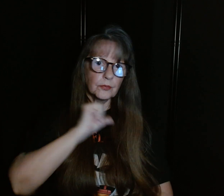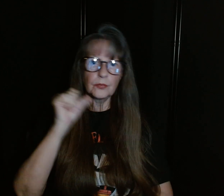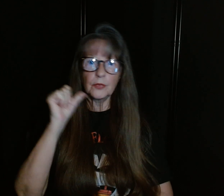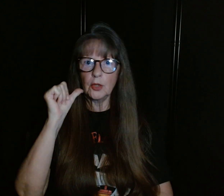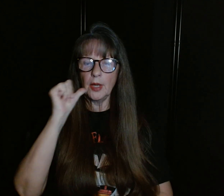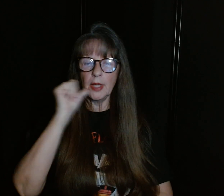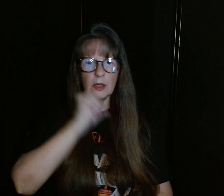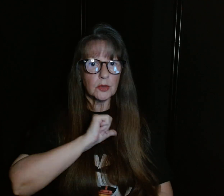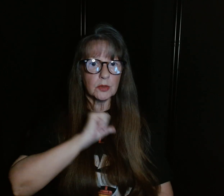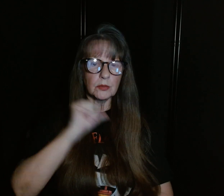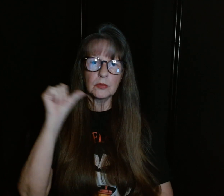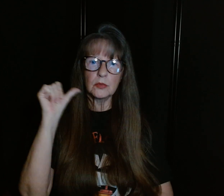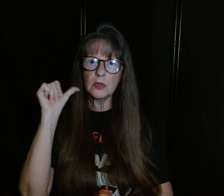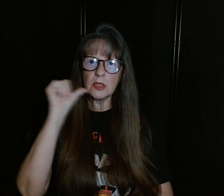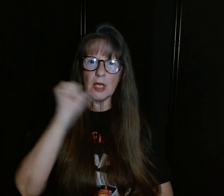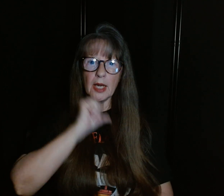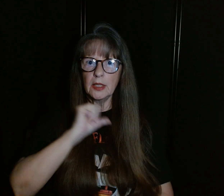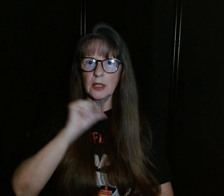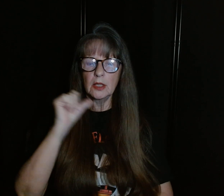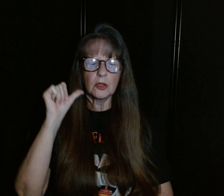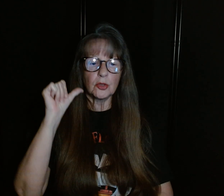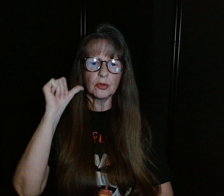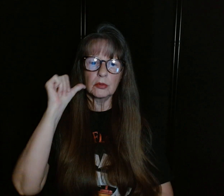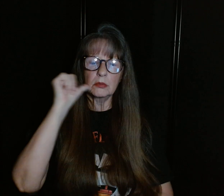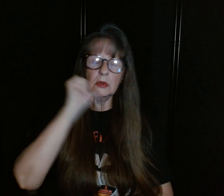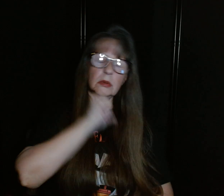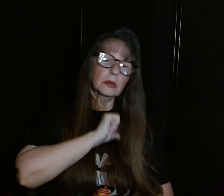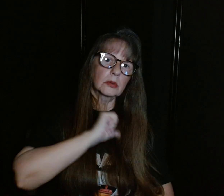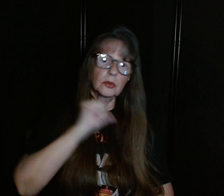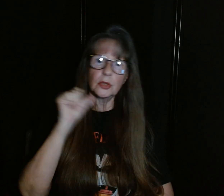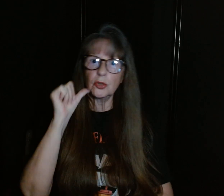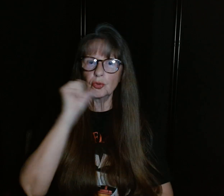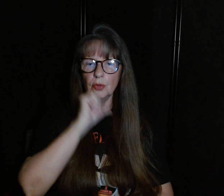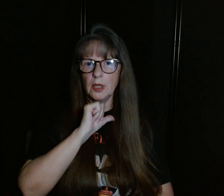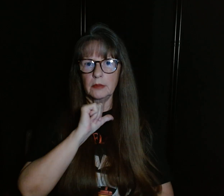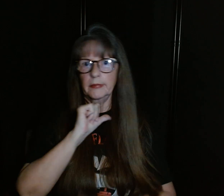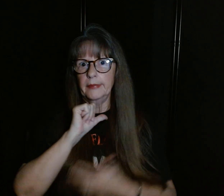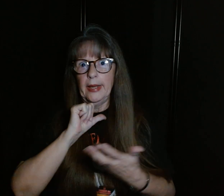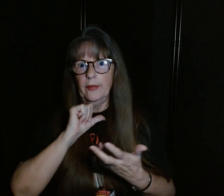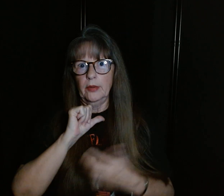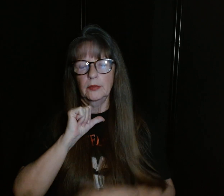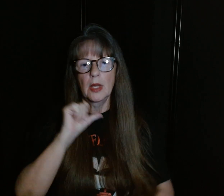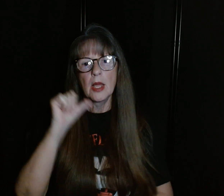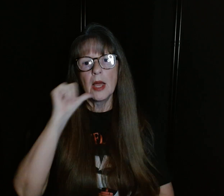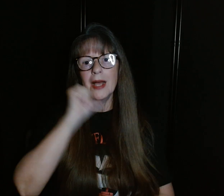and your head goes to the side because you're just drunk. Uh,